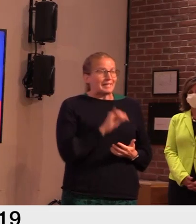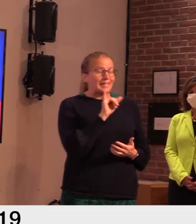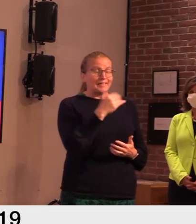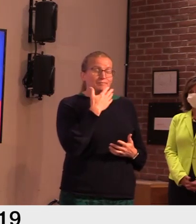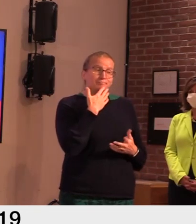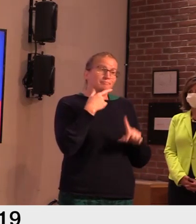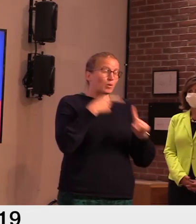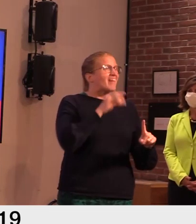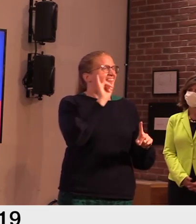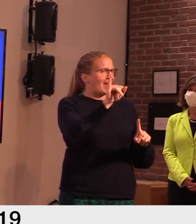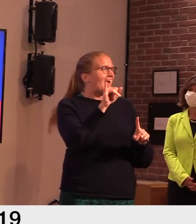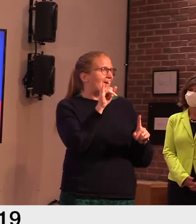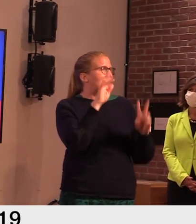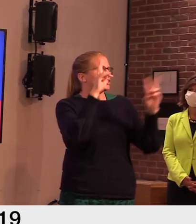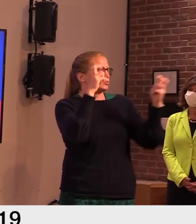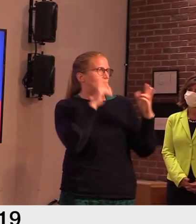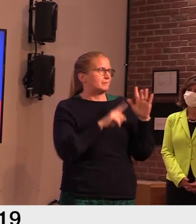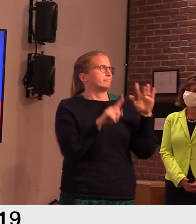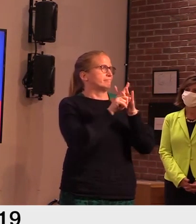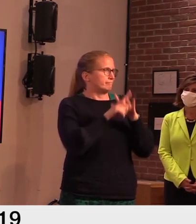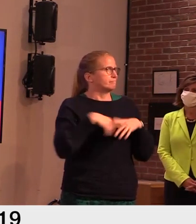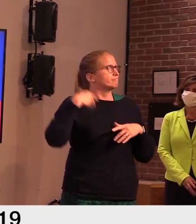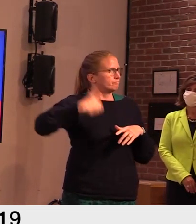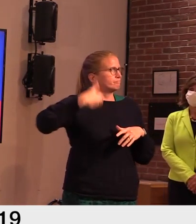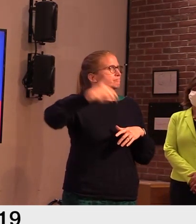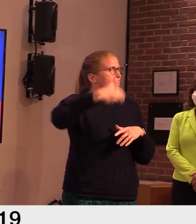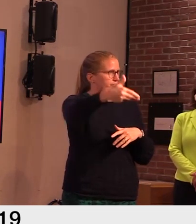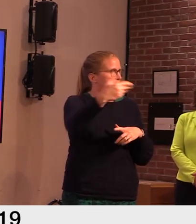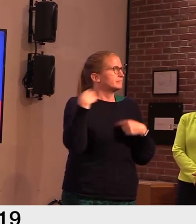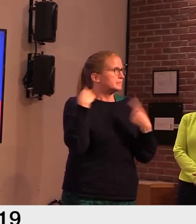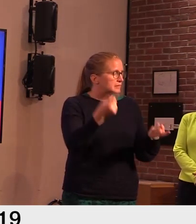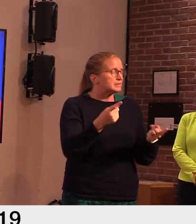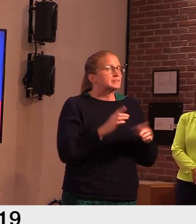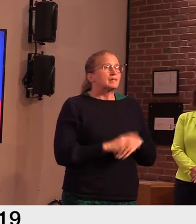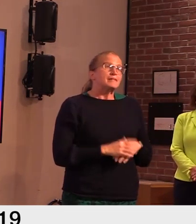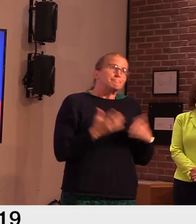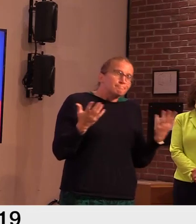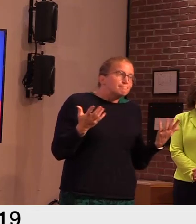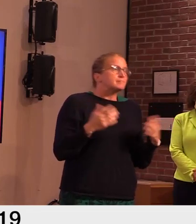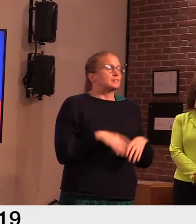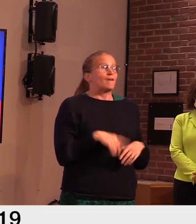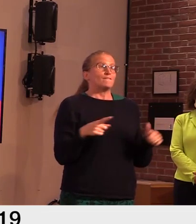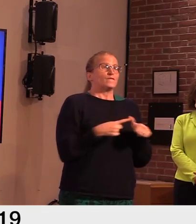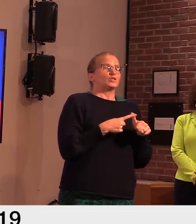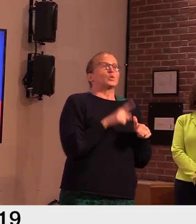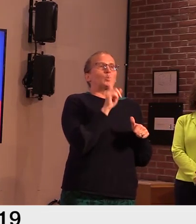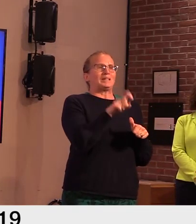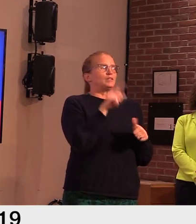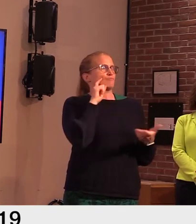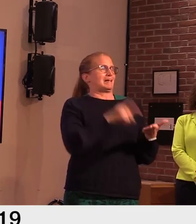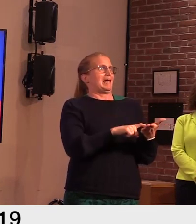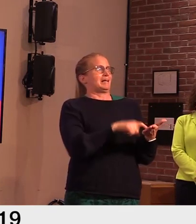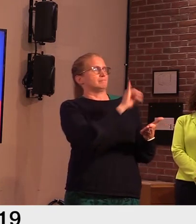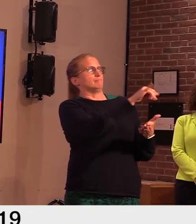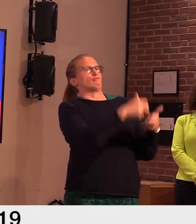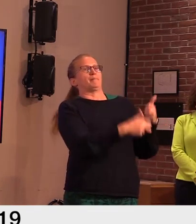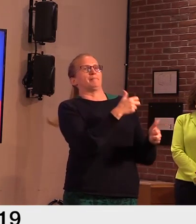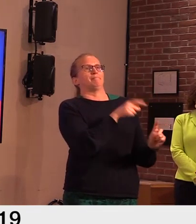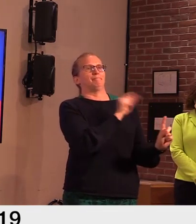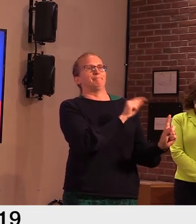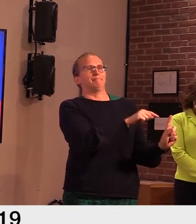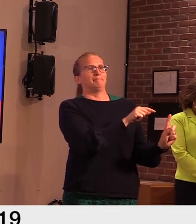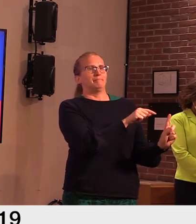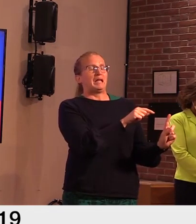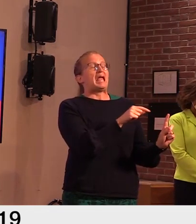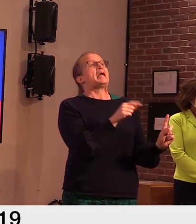Well, again, I think that's a discussion that we could probably have. It's been brought up over the last number